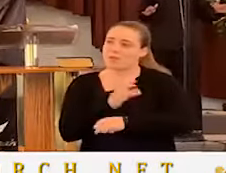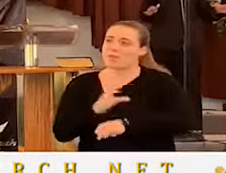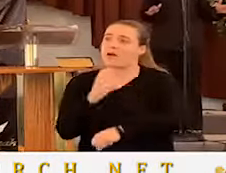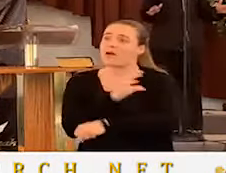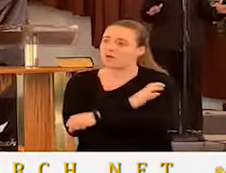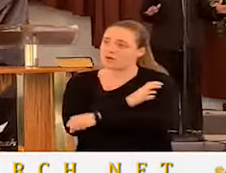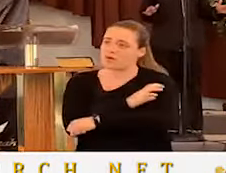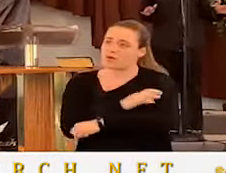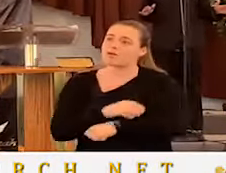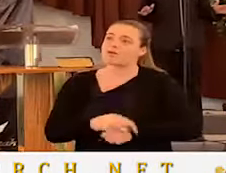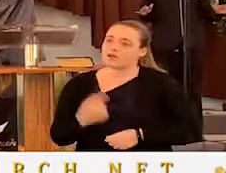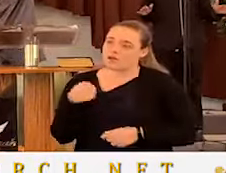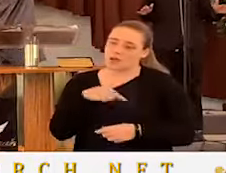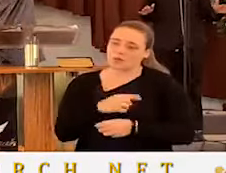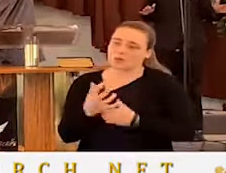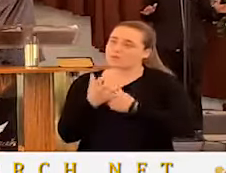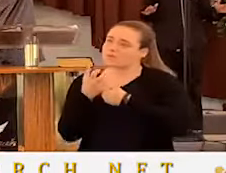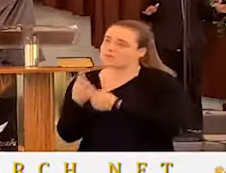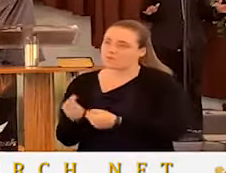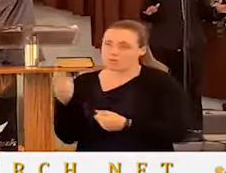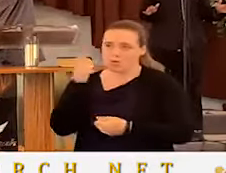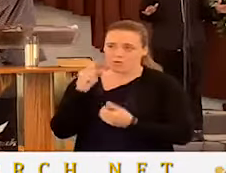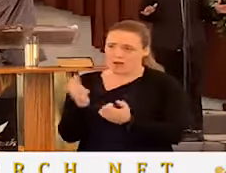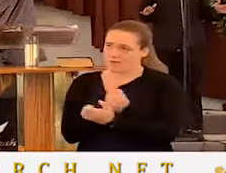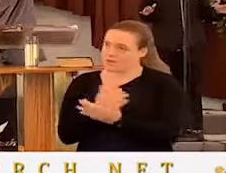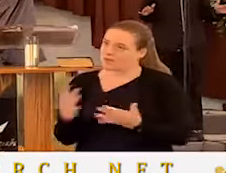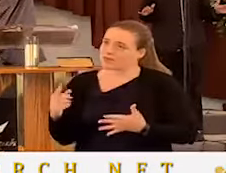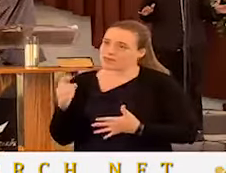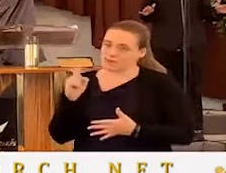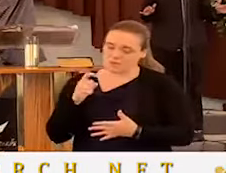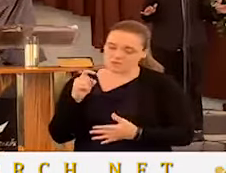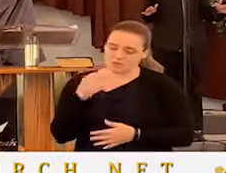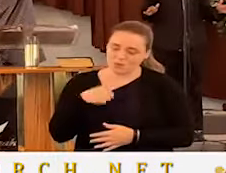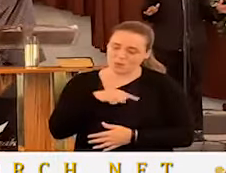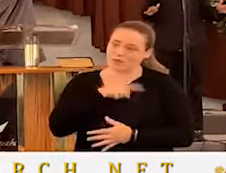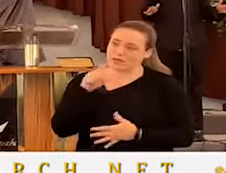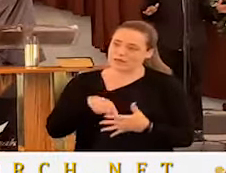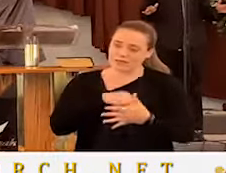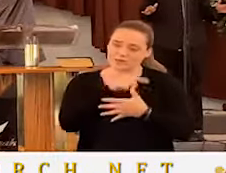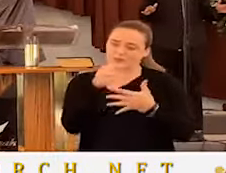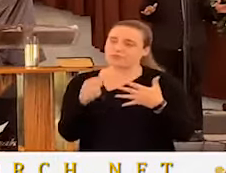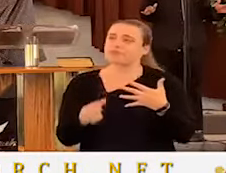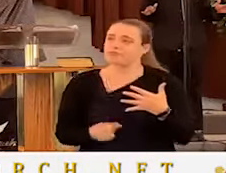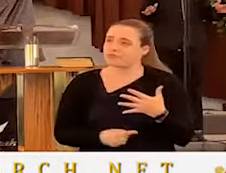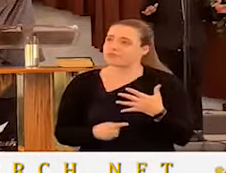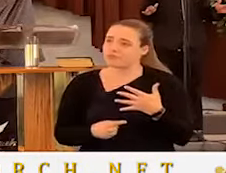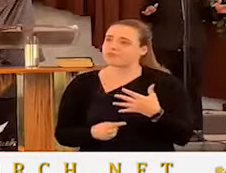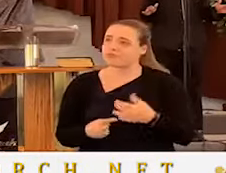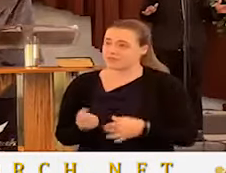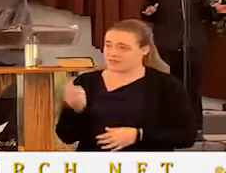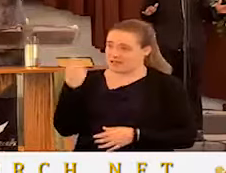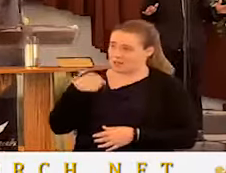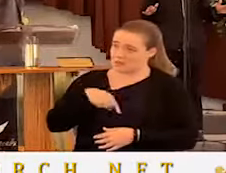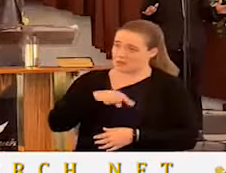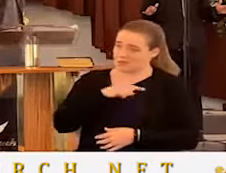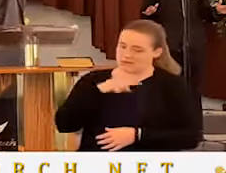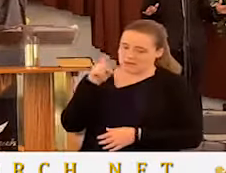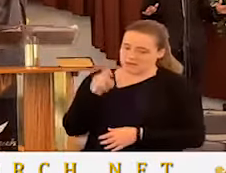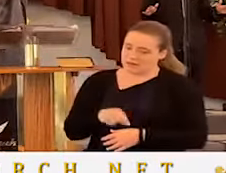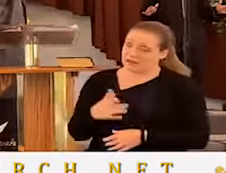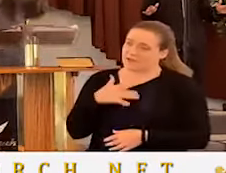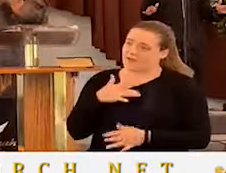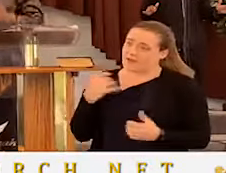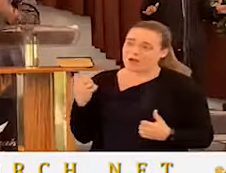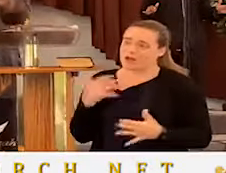Everything that we need, we don't have to doubt. We don't have to live in unbelief or fear. But you given us power to stand your